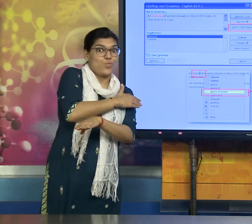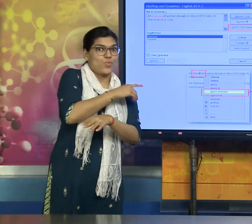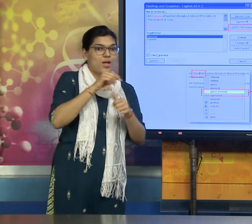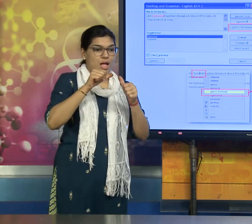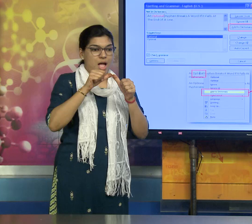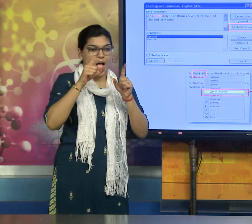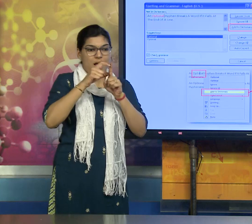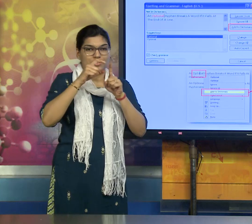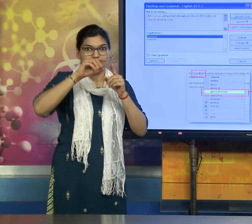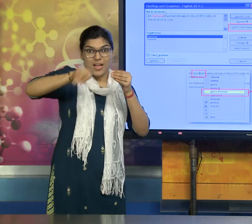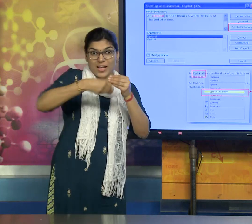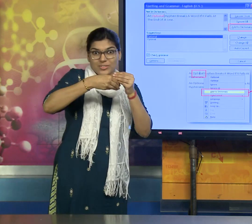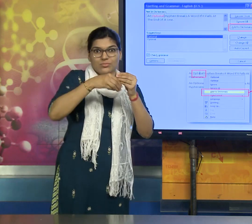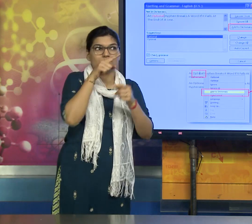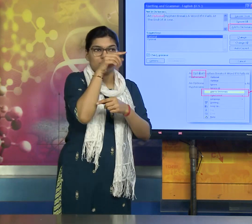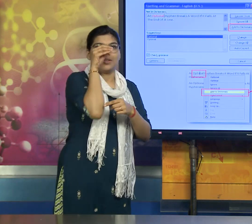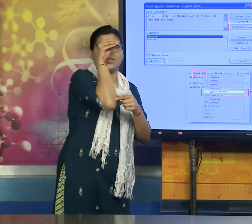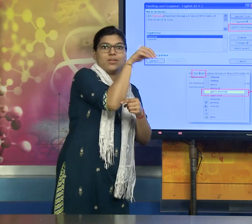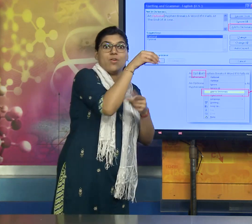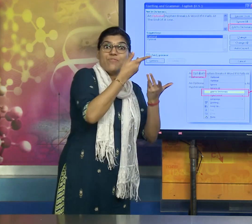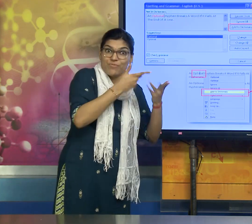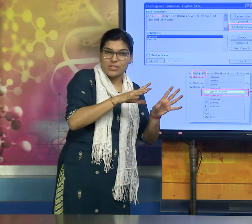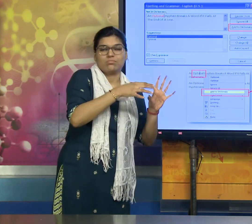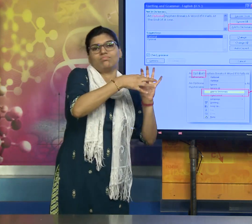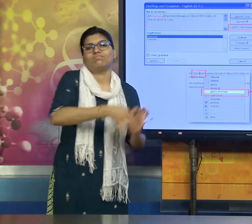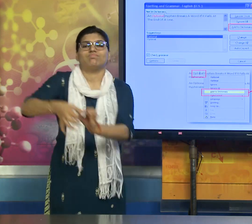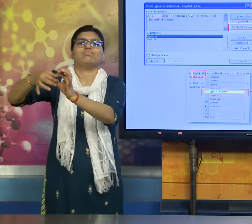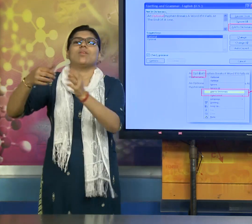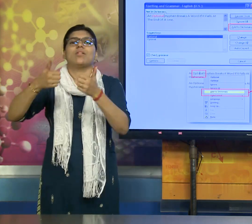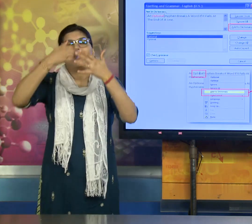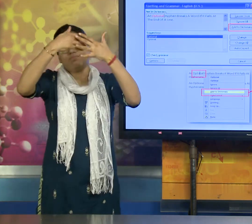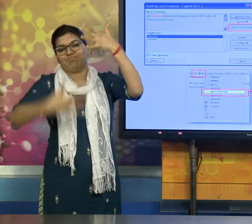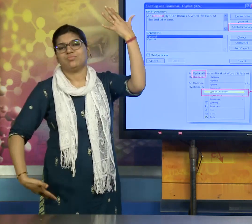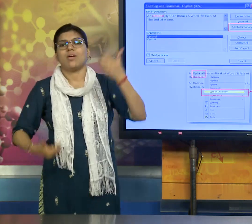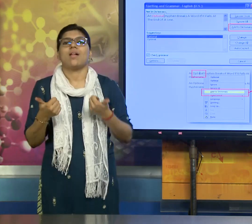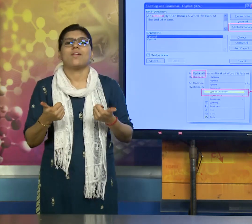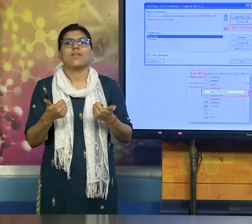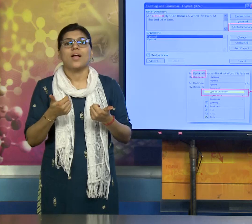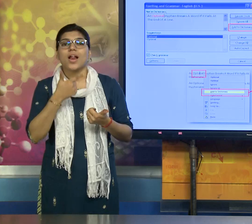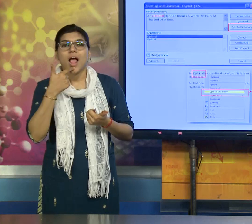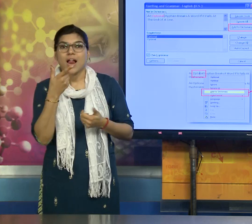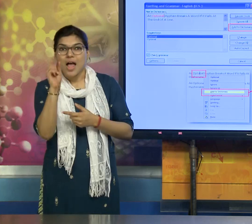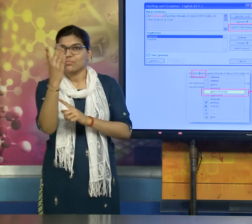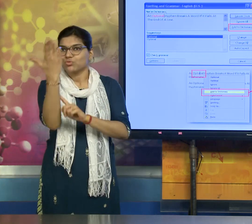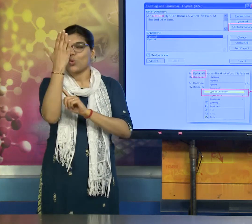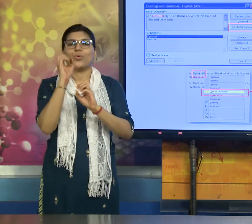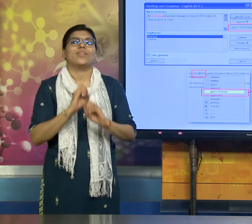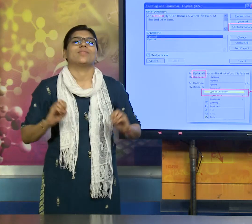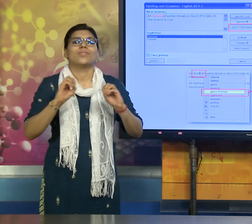So in future, whenever you use that word, computer will not show any red wavy line over the